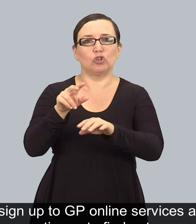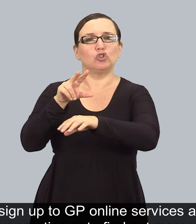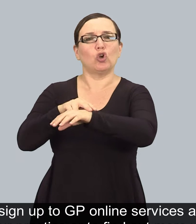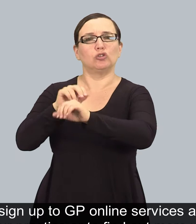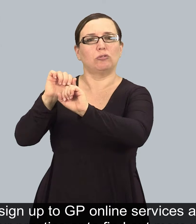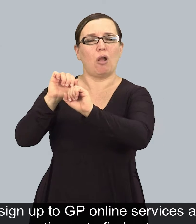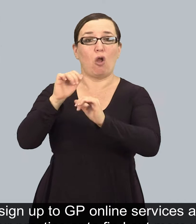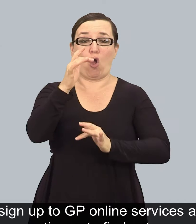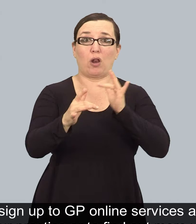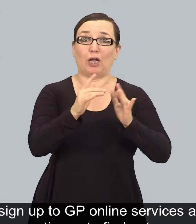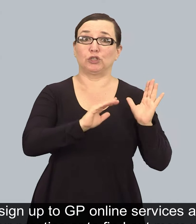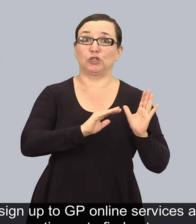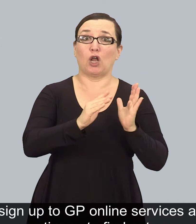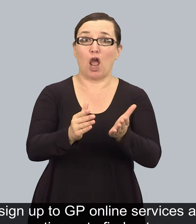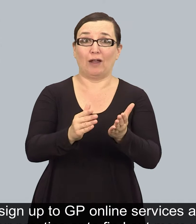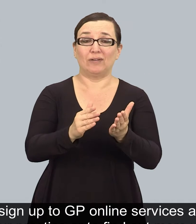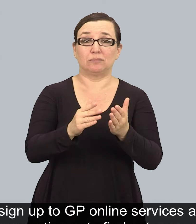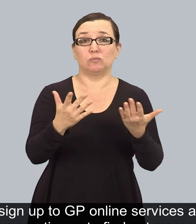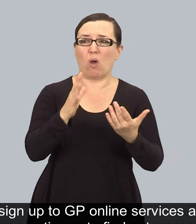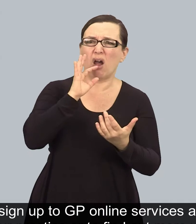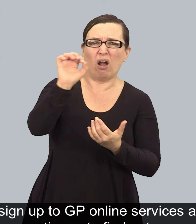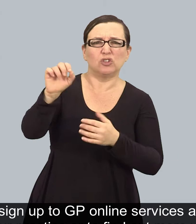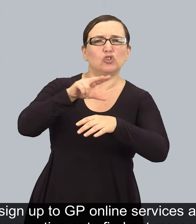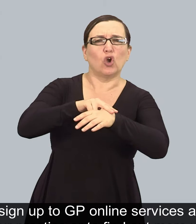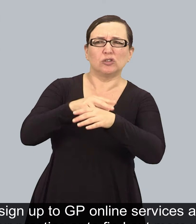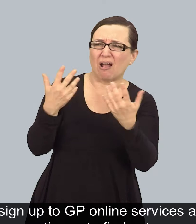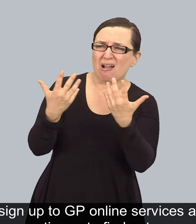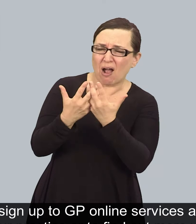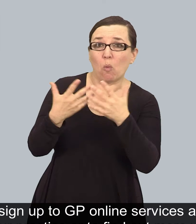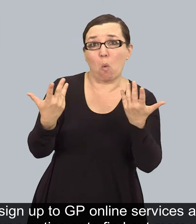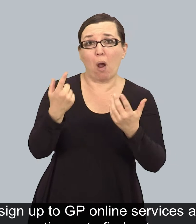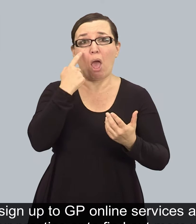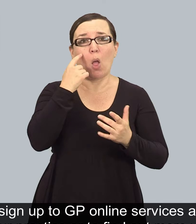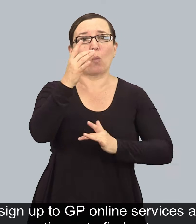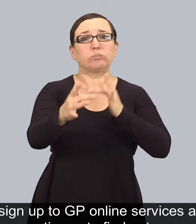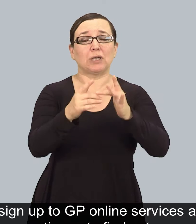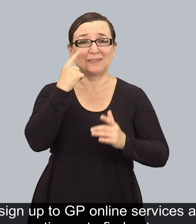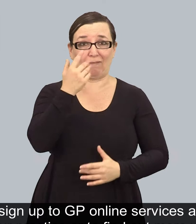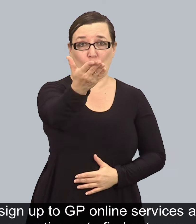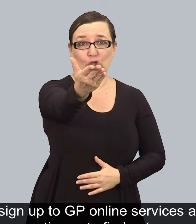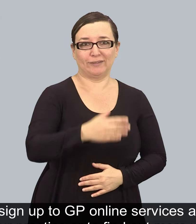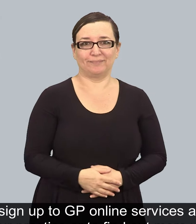To sign up to GP online services, ask at your practice, or to find out more, visit